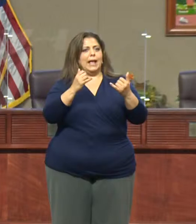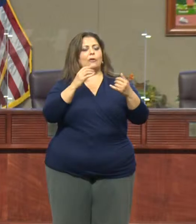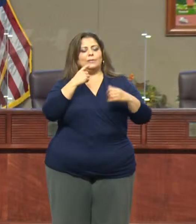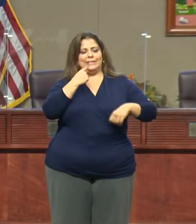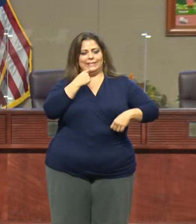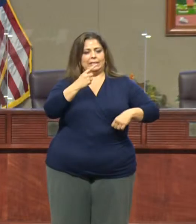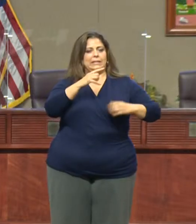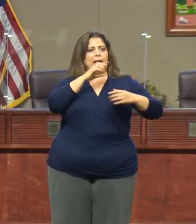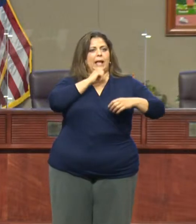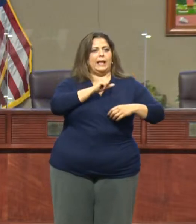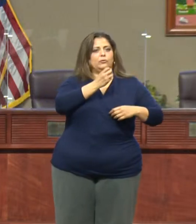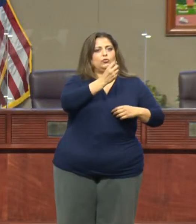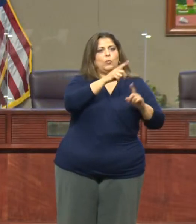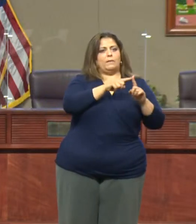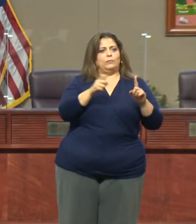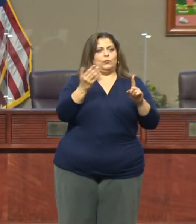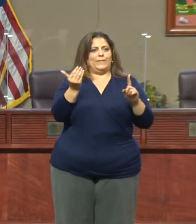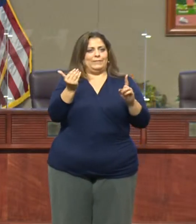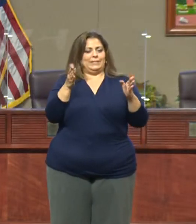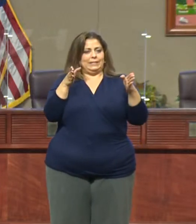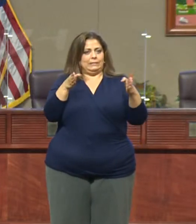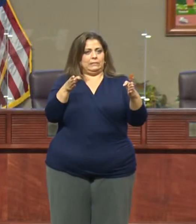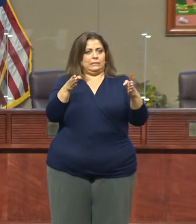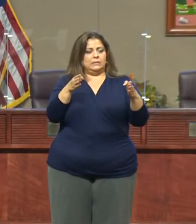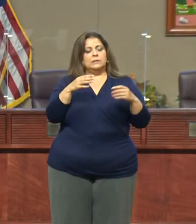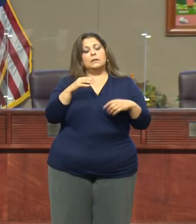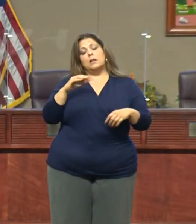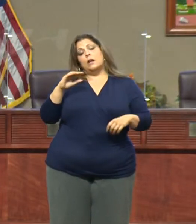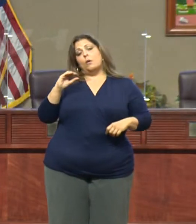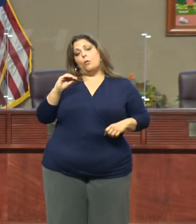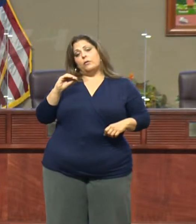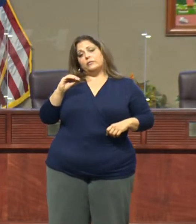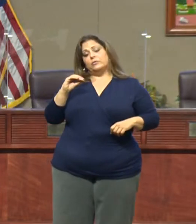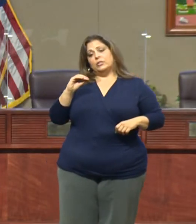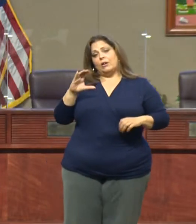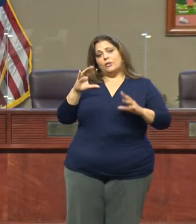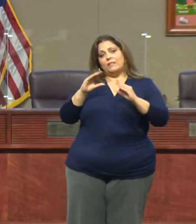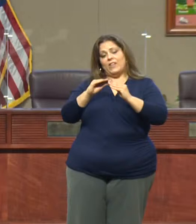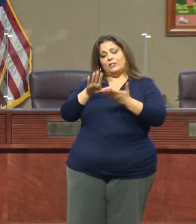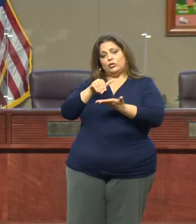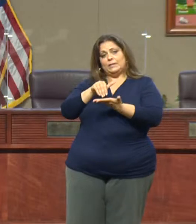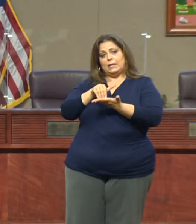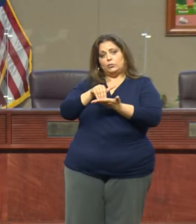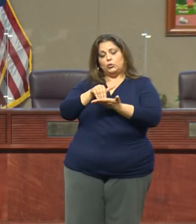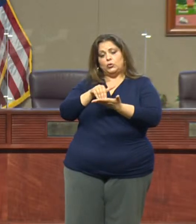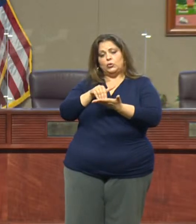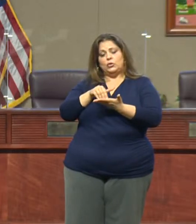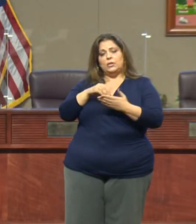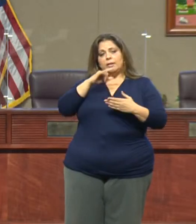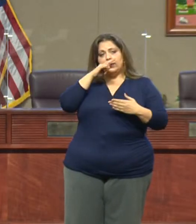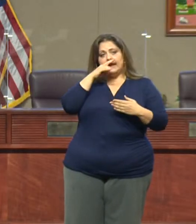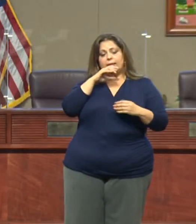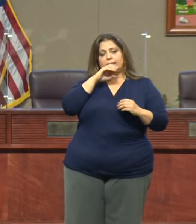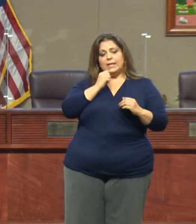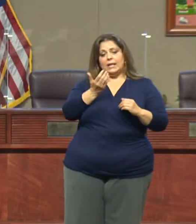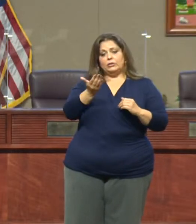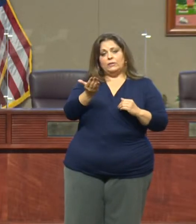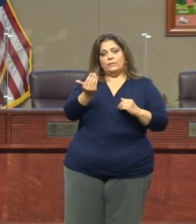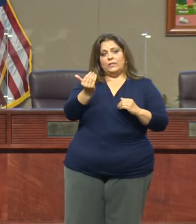in the convention center students or kids from 15 and